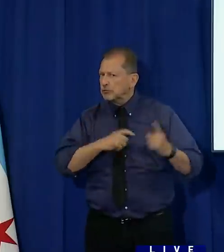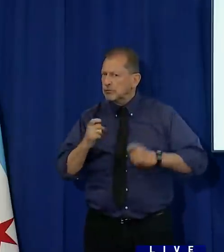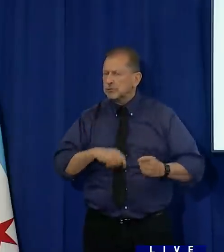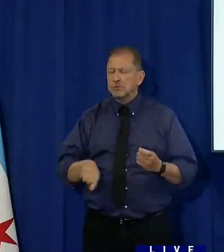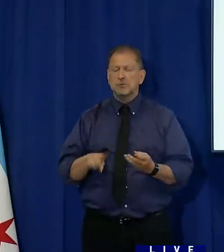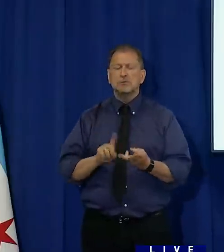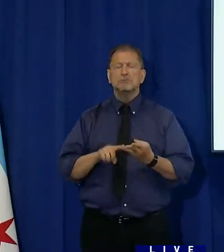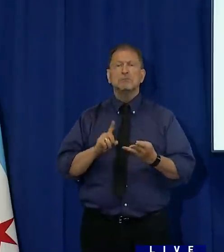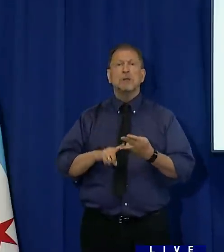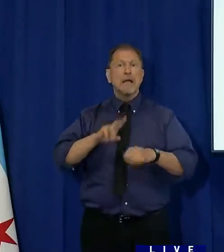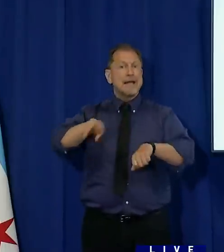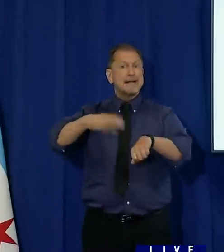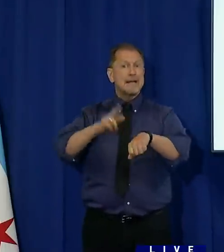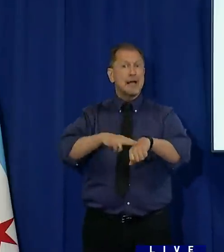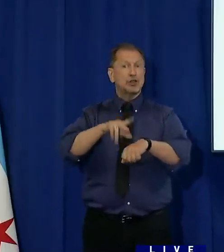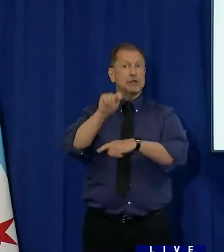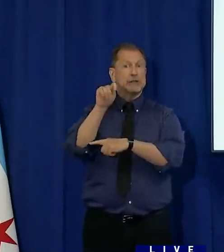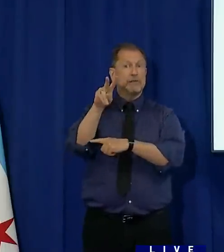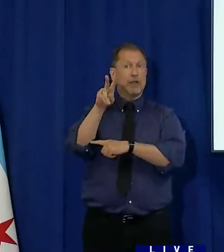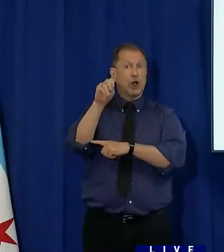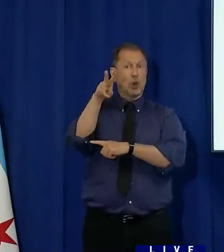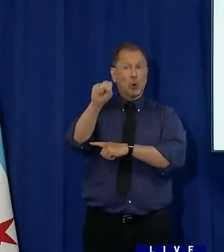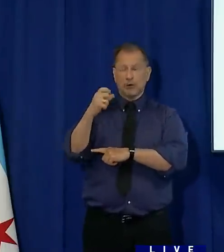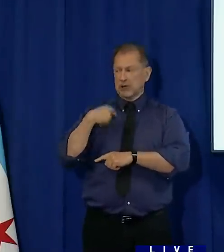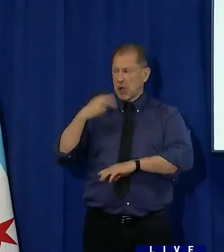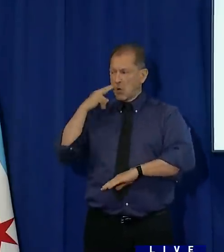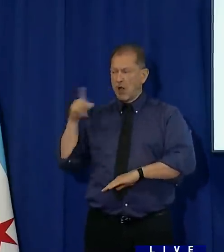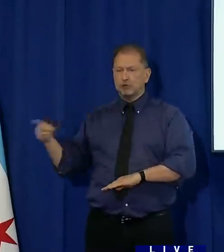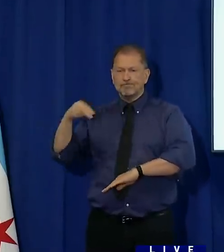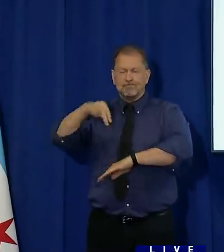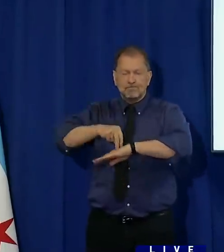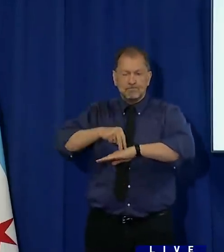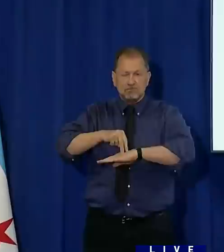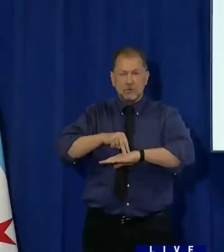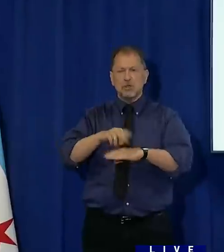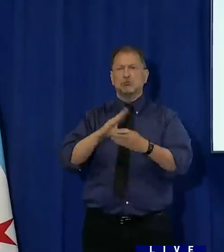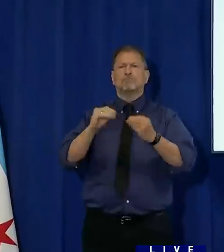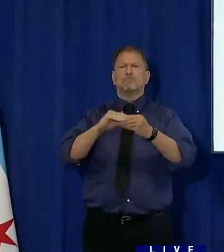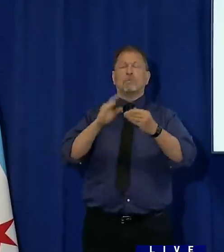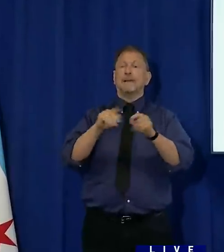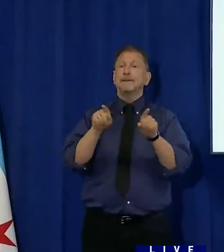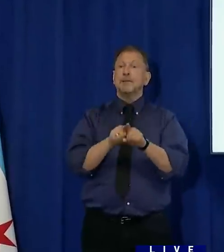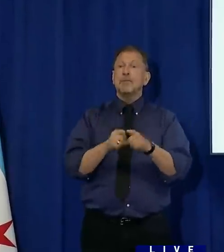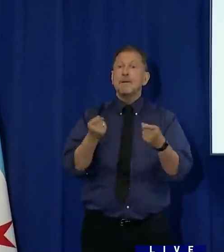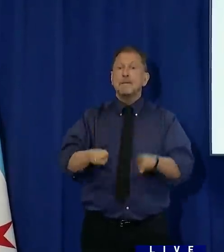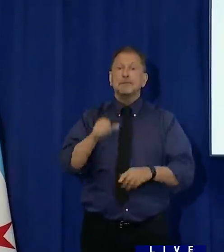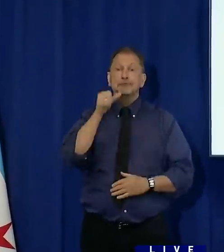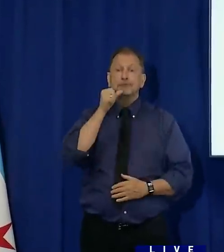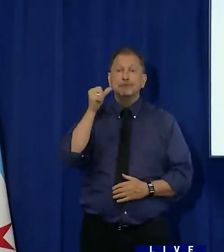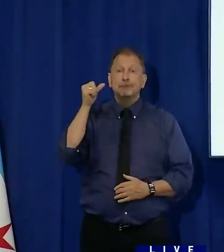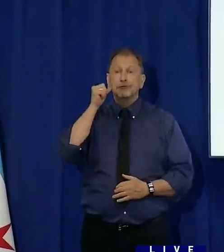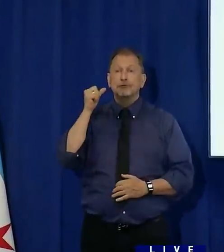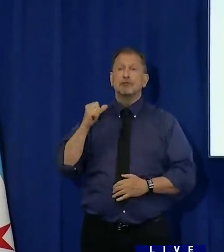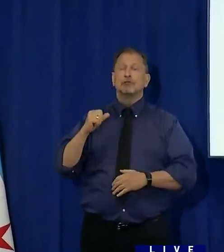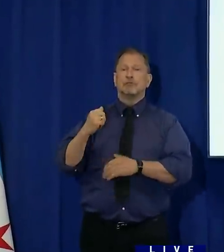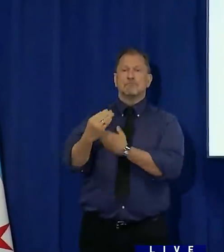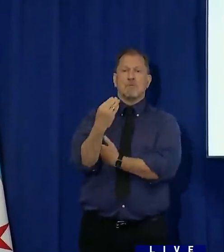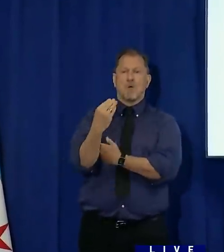national news. As late as yesterday, I watched her on Morning